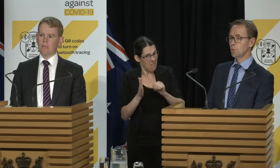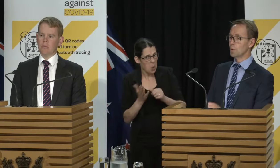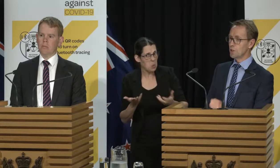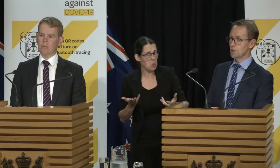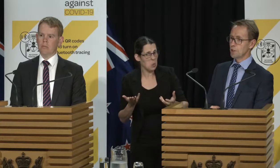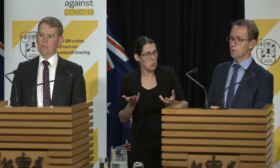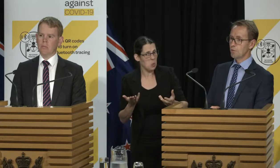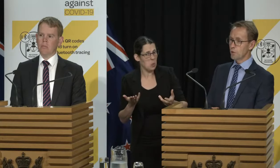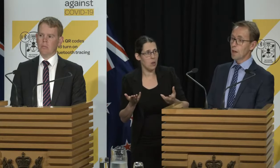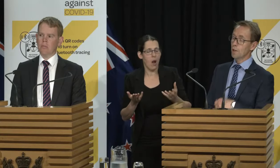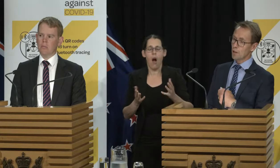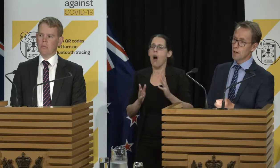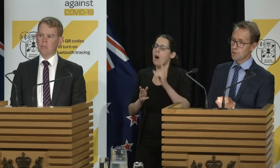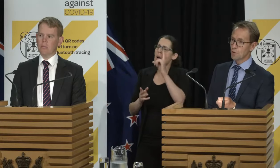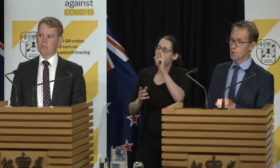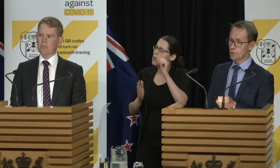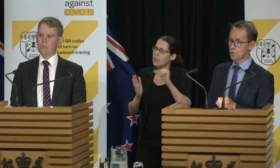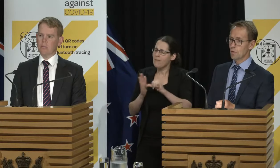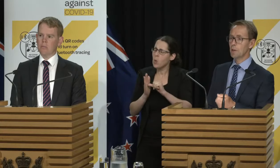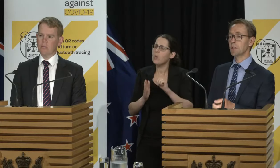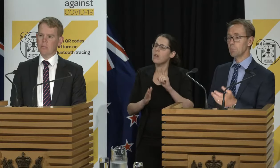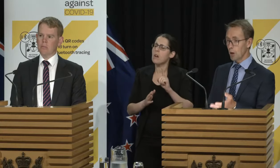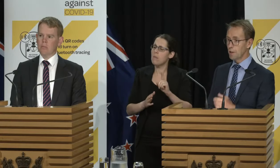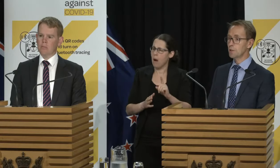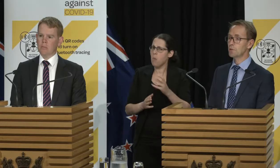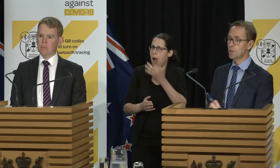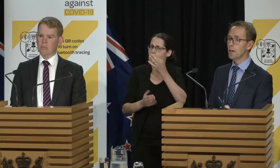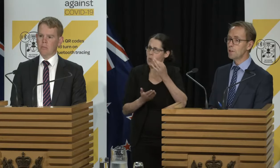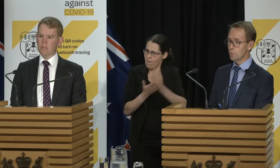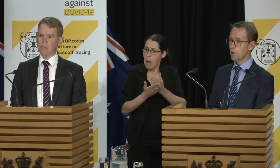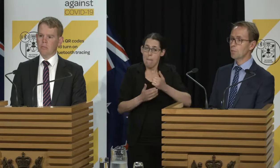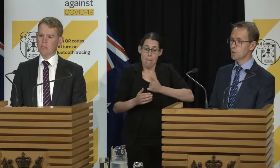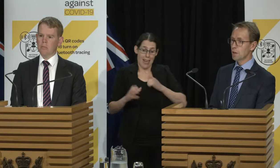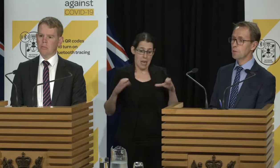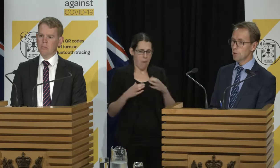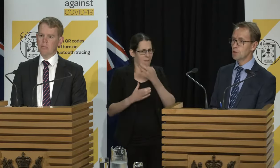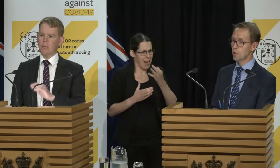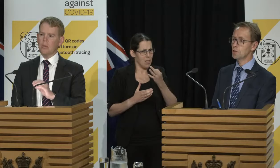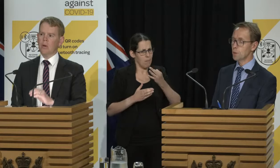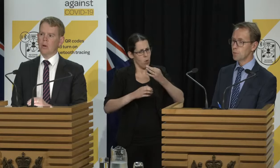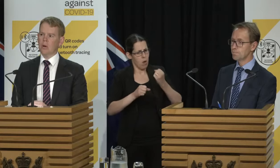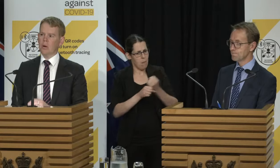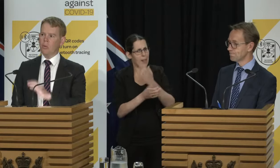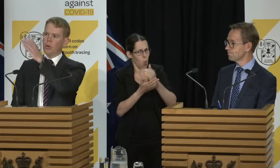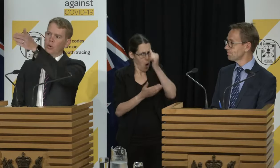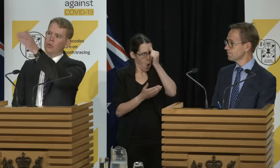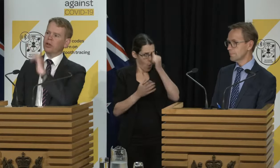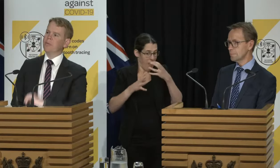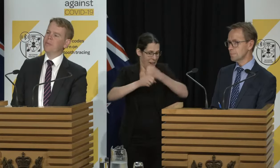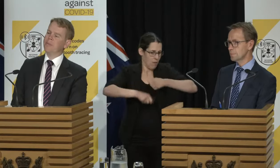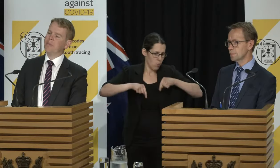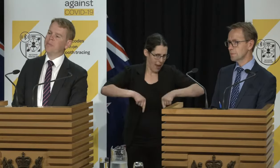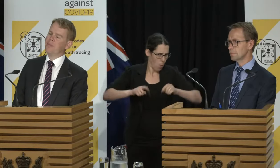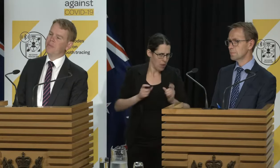playing ball. We just need to confirm that, and I've asked for an assurance from my team by the end of today that we know what is happening with each of those people. If you don't get the answer you